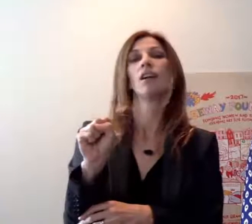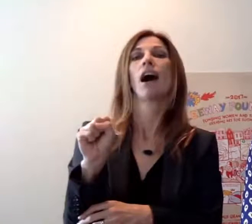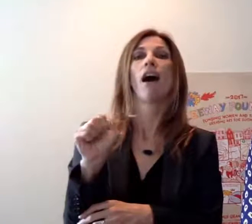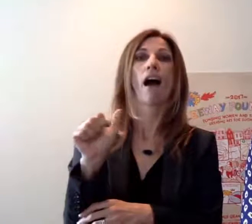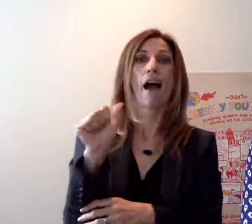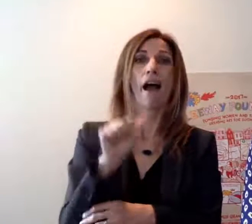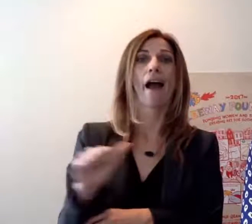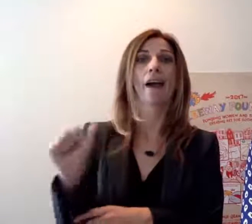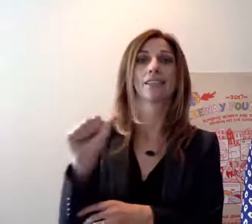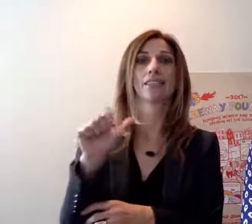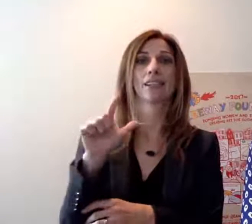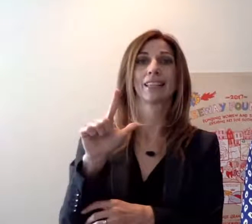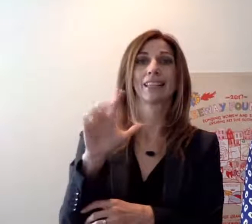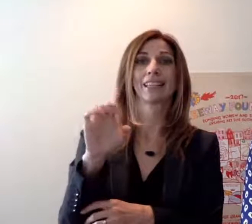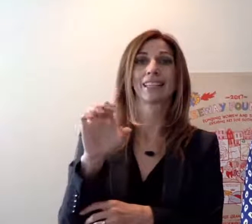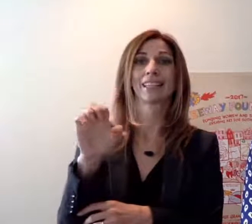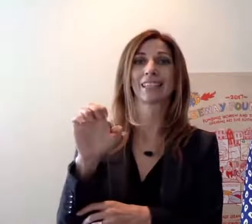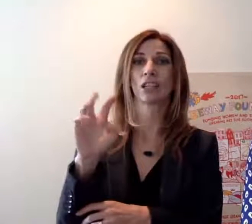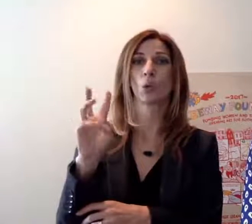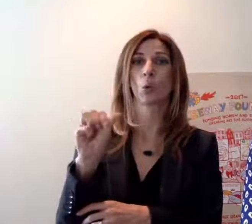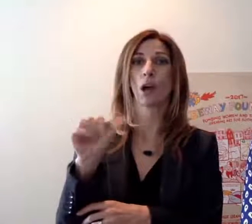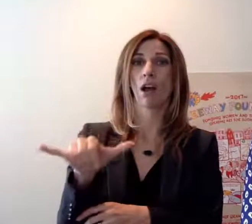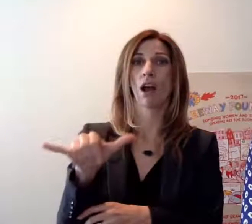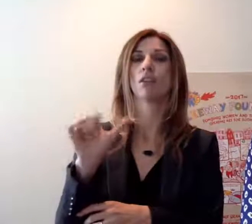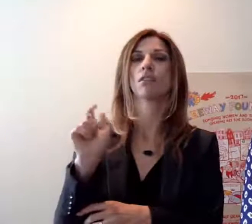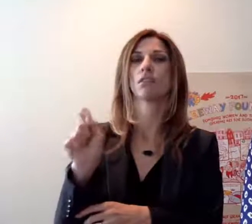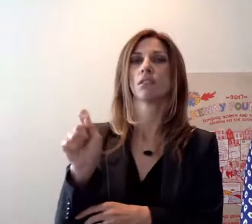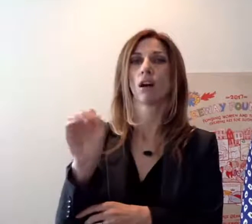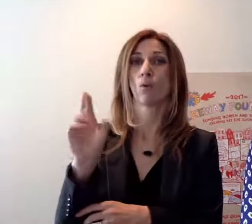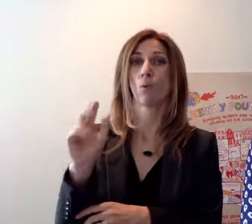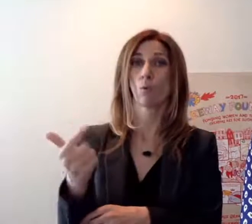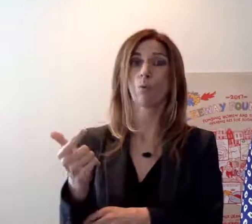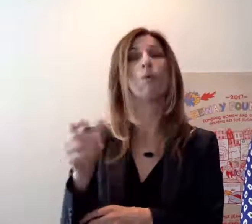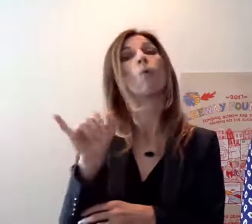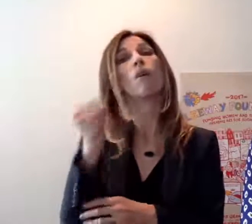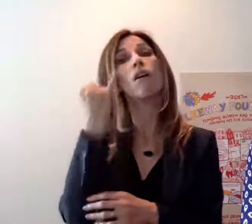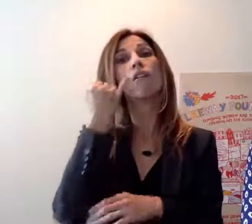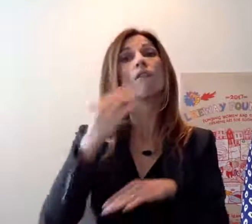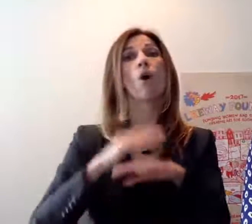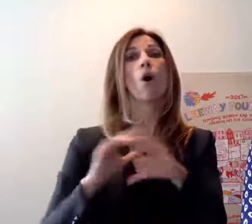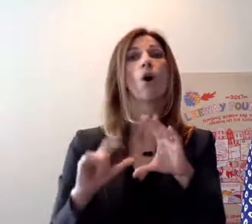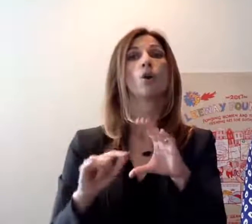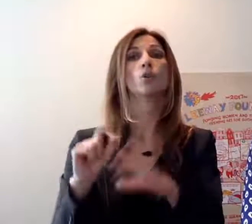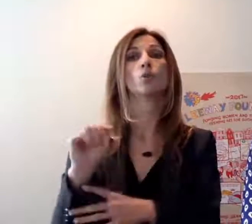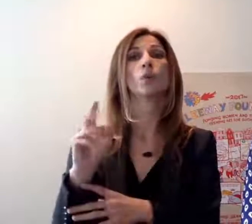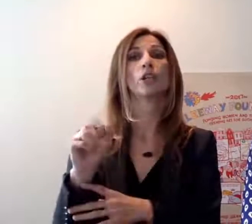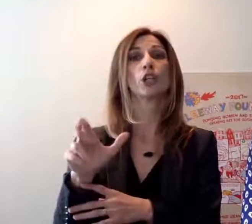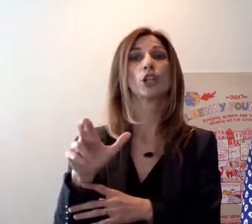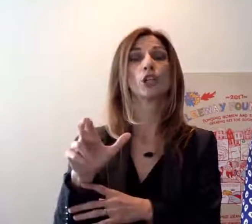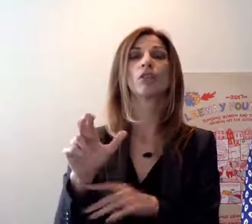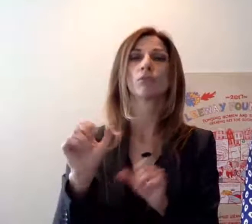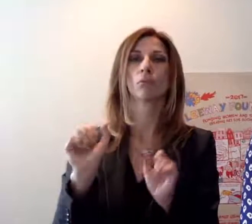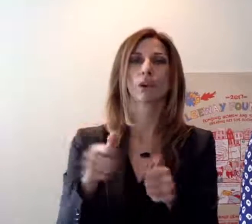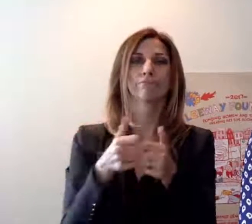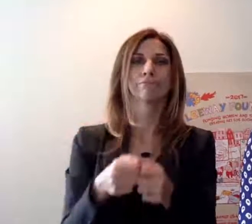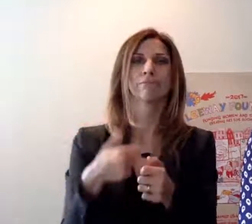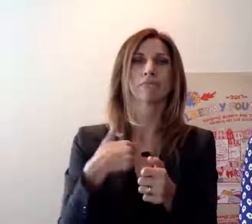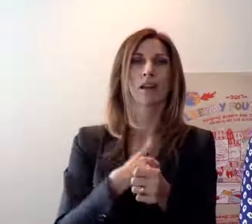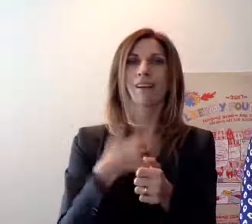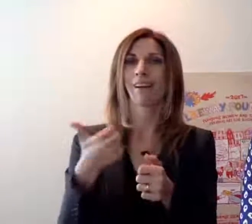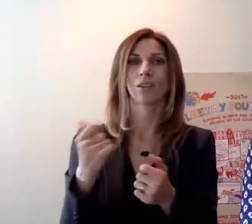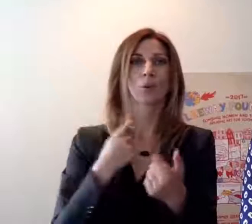NEWS, at leeway.org. Or if you're on Twitter, you can tweet at us with any questions of anything you'd